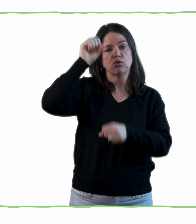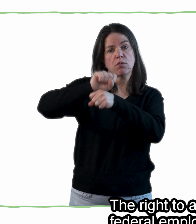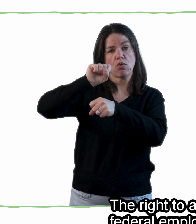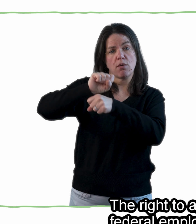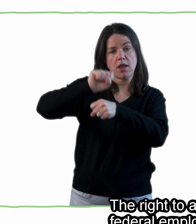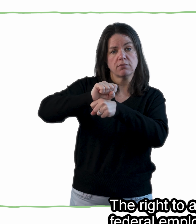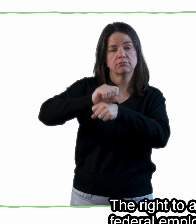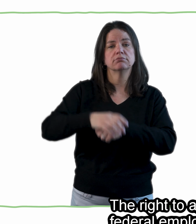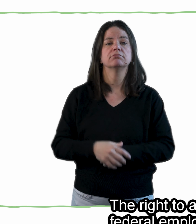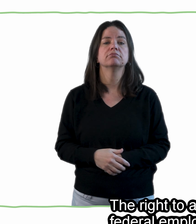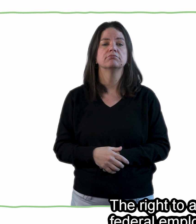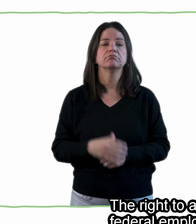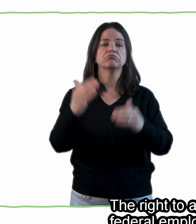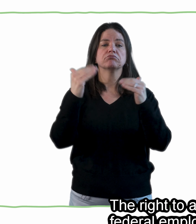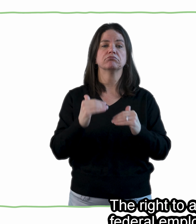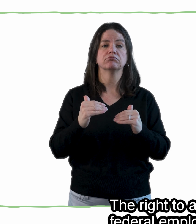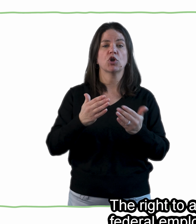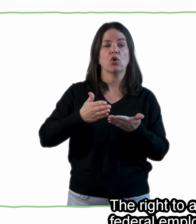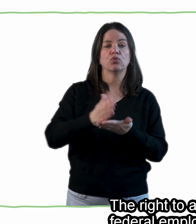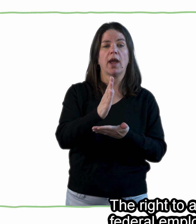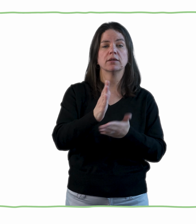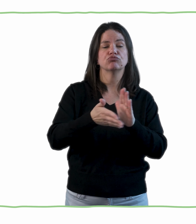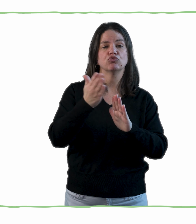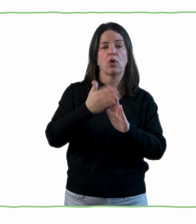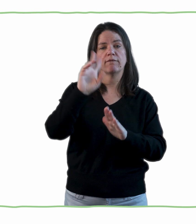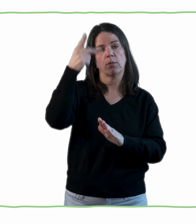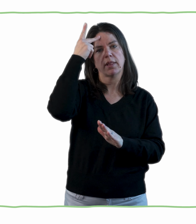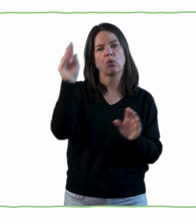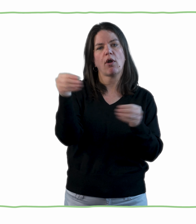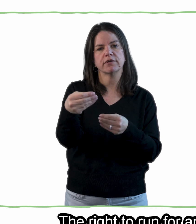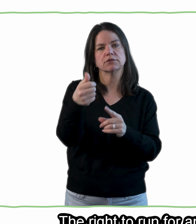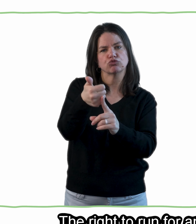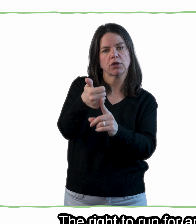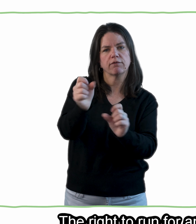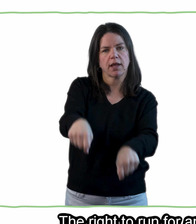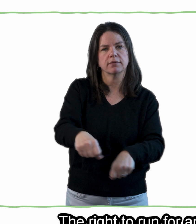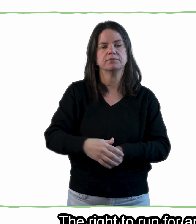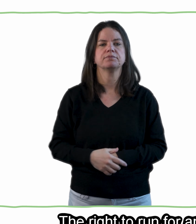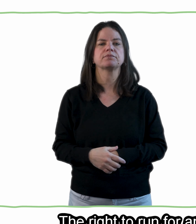the right to apply for federal employment, the right to run for an elected